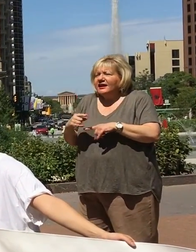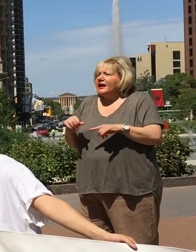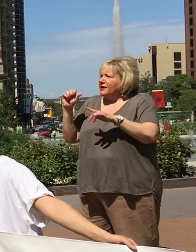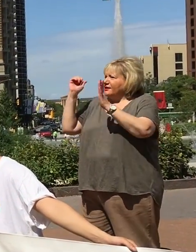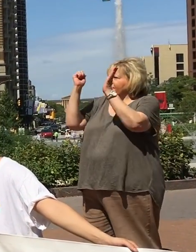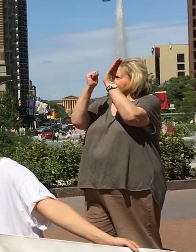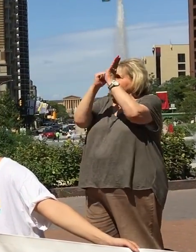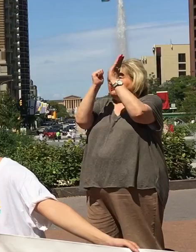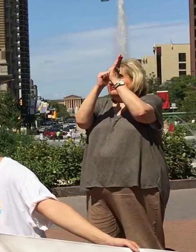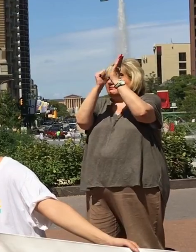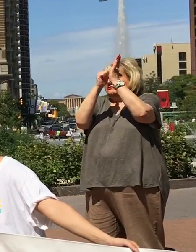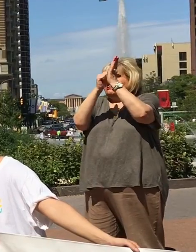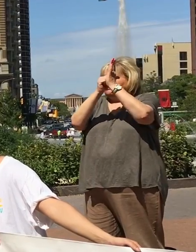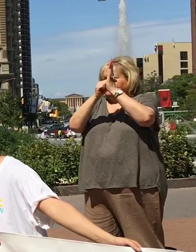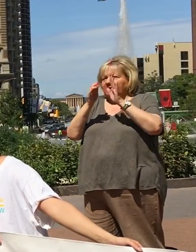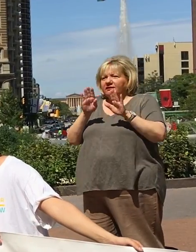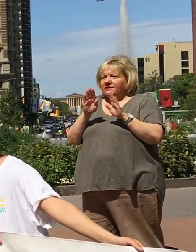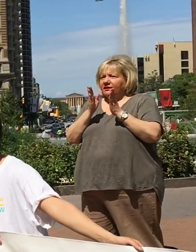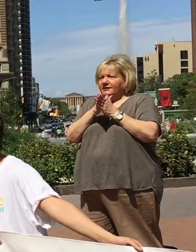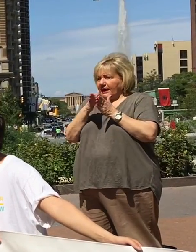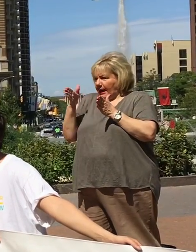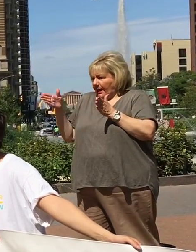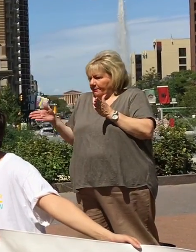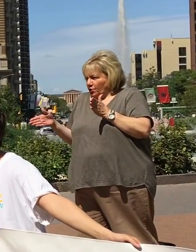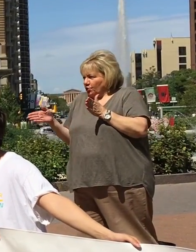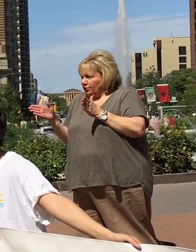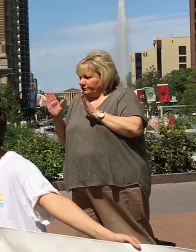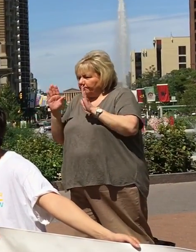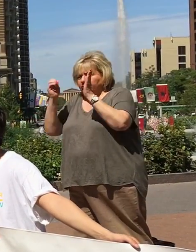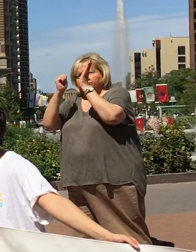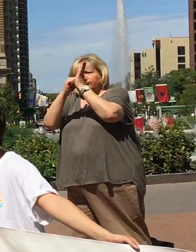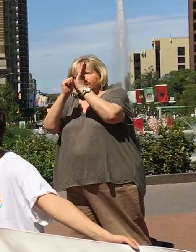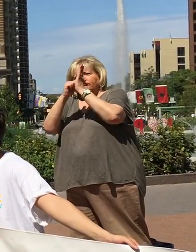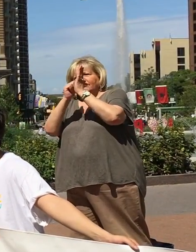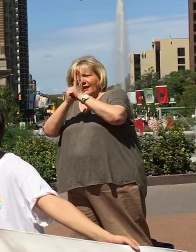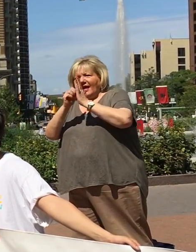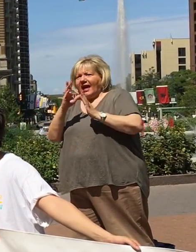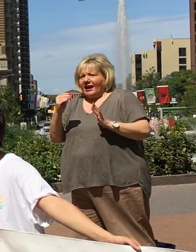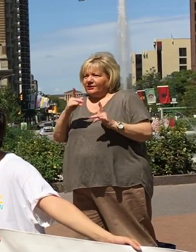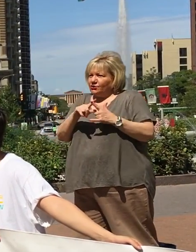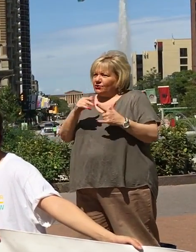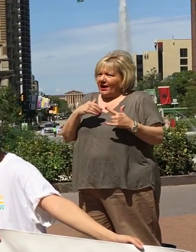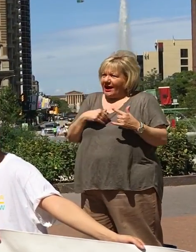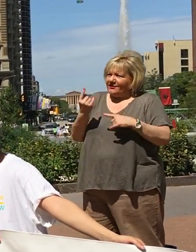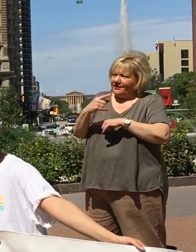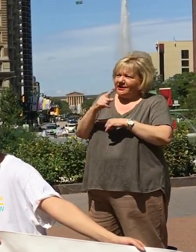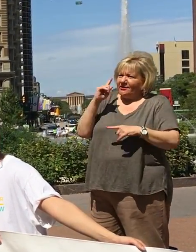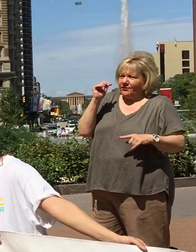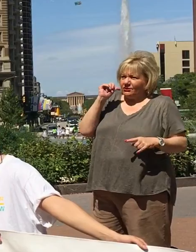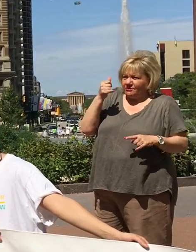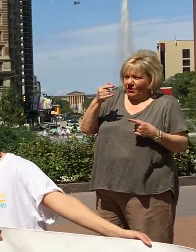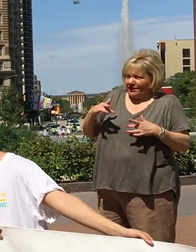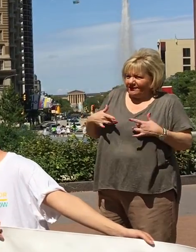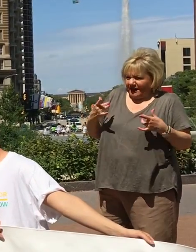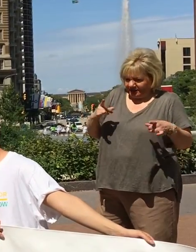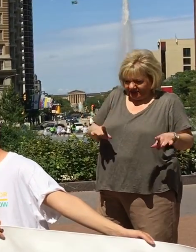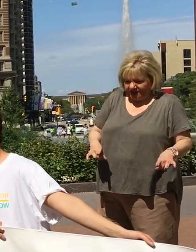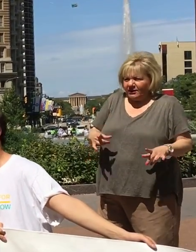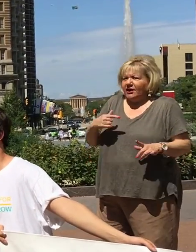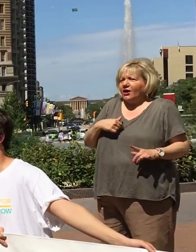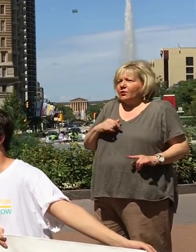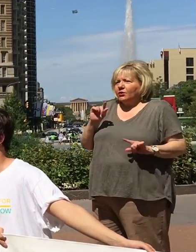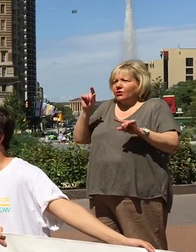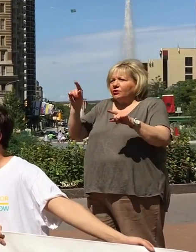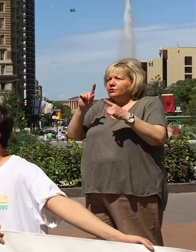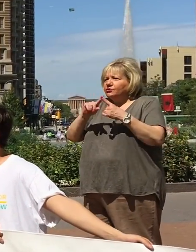neighbor's door, will consider having a Day for Tomorrow event. And we are going to be in DC that day on